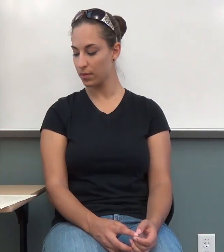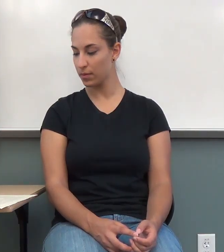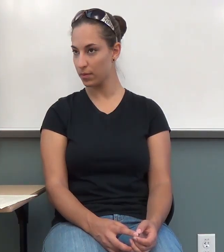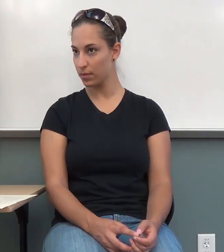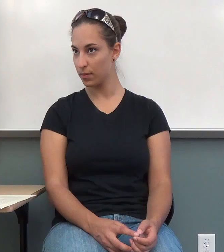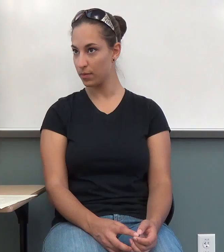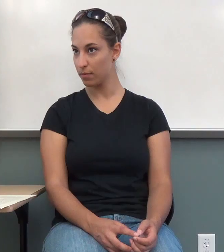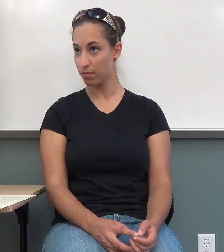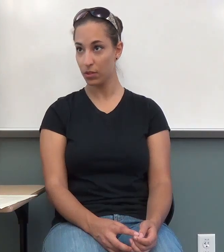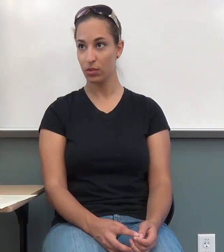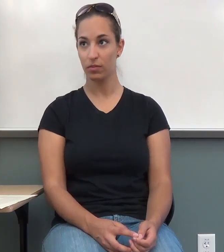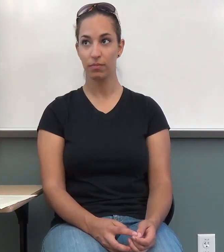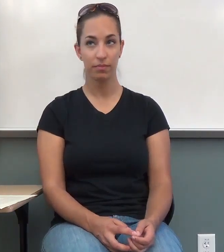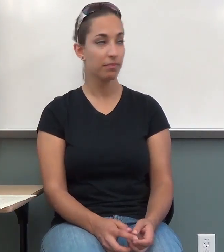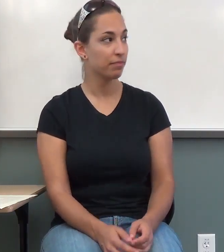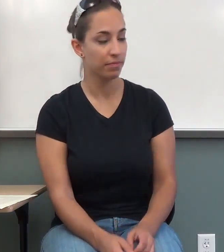finish early, you can start writing down what's on the board.